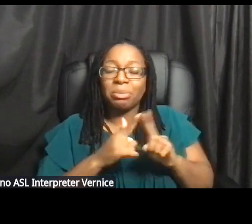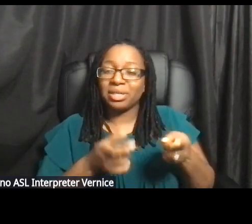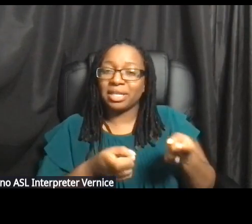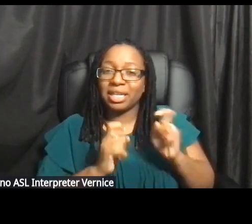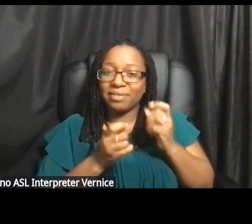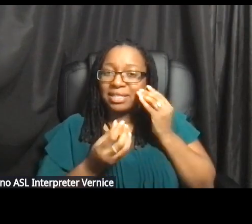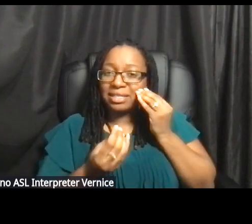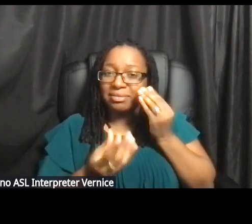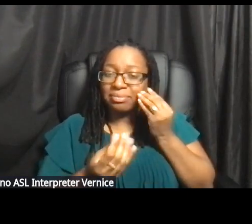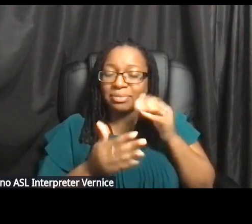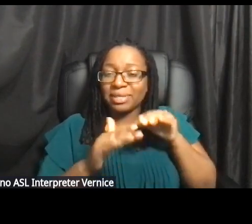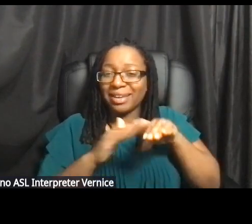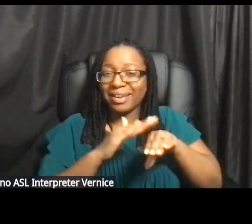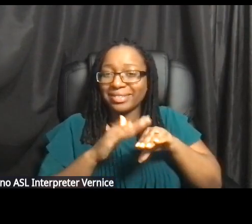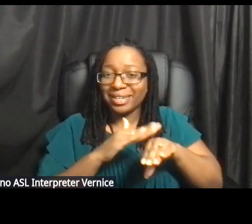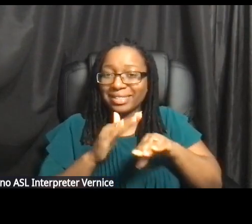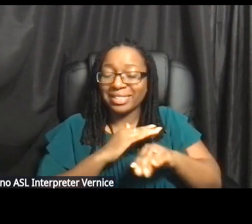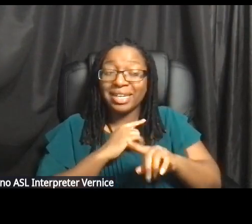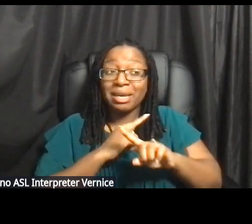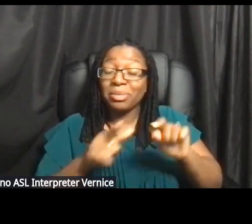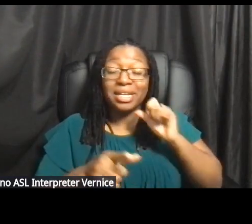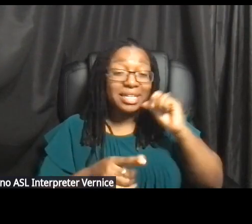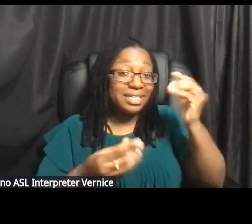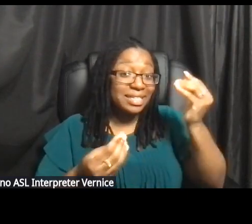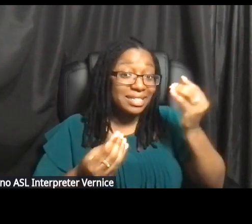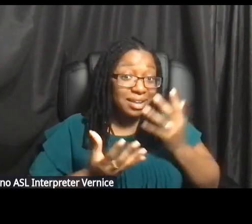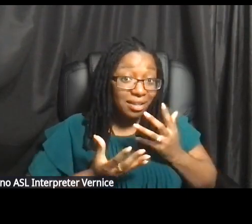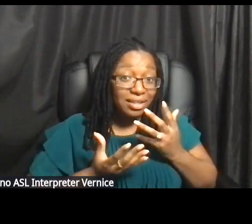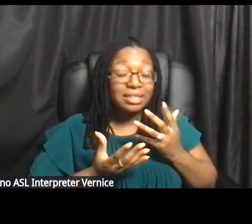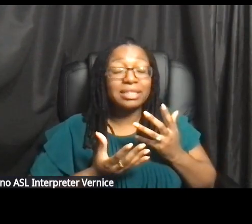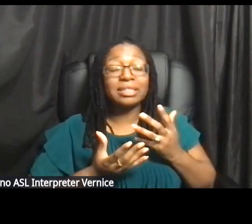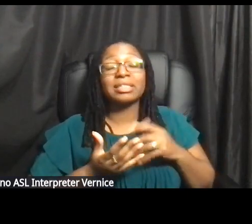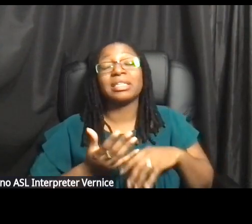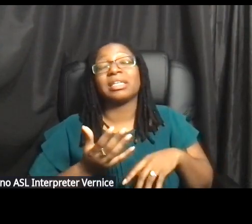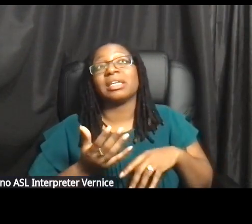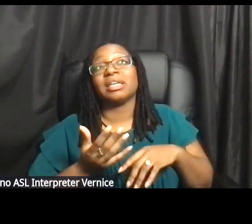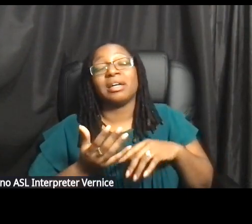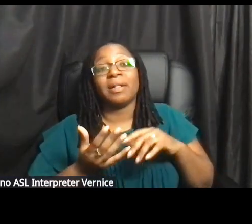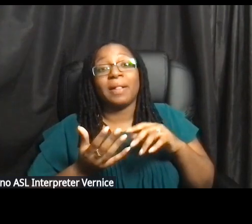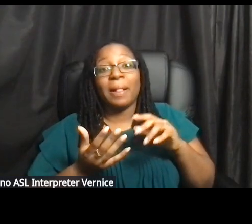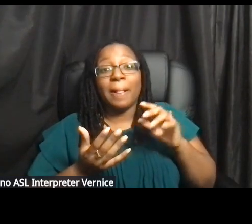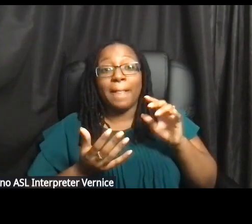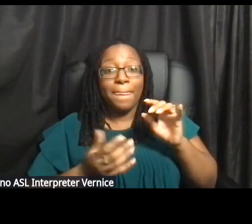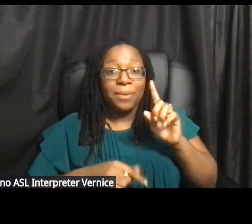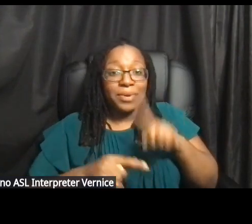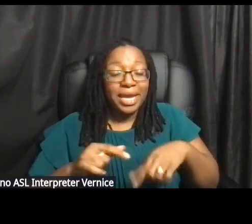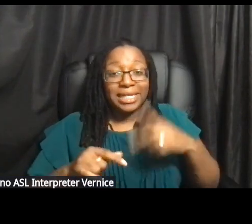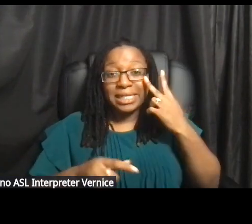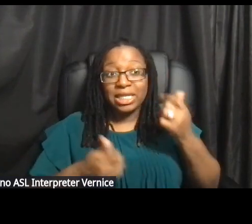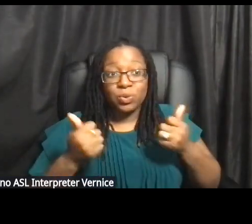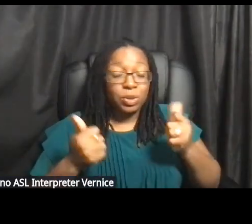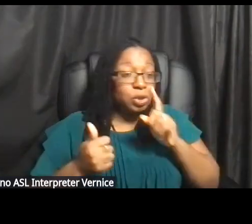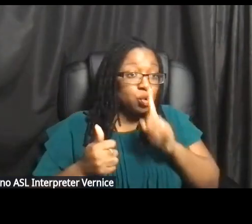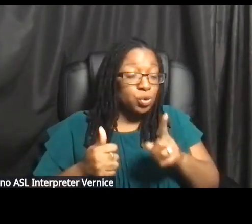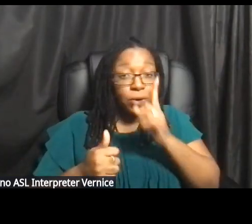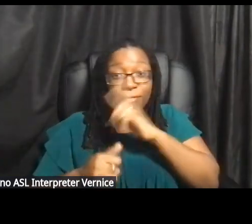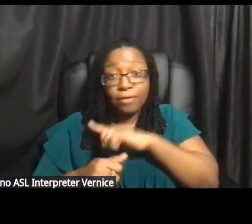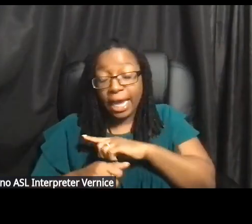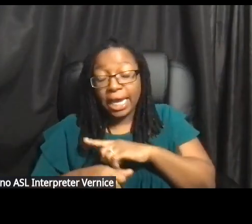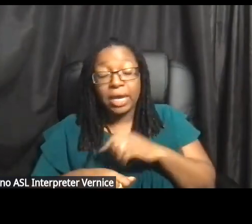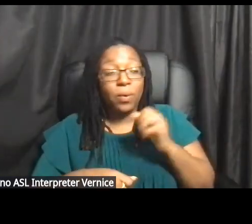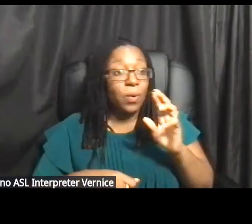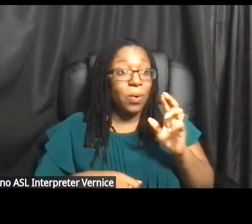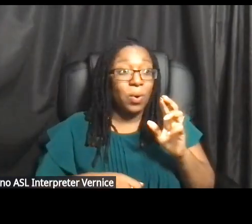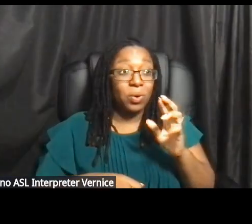not tell us that all the knowledge in the world would be poorly organized or impossible to tell truth from fiction or frequently very just